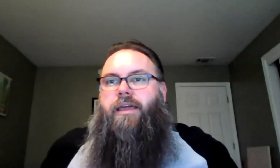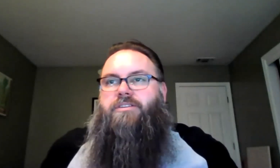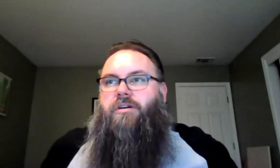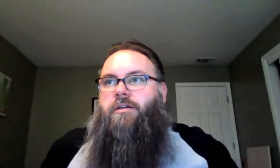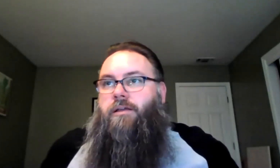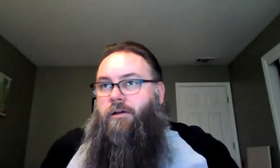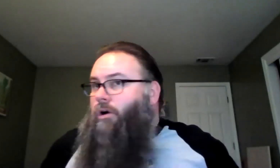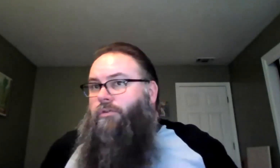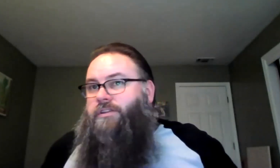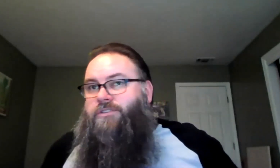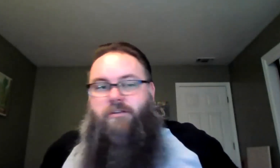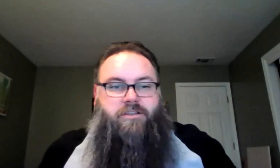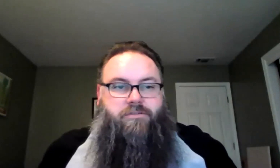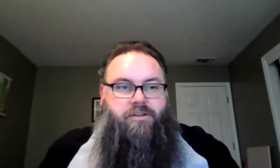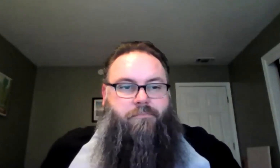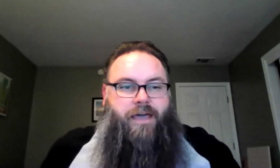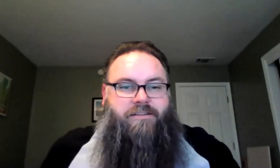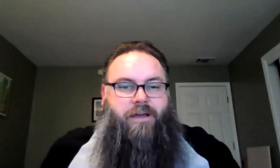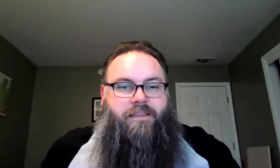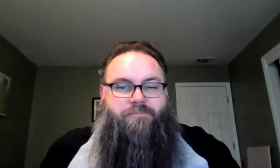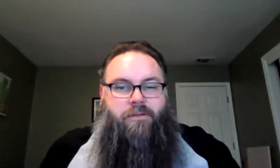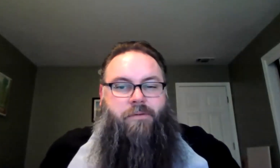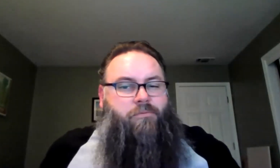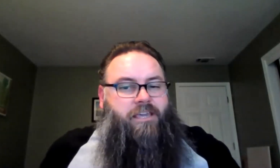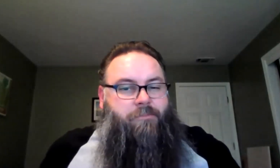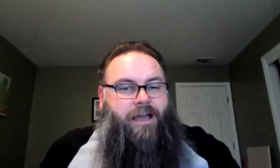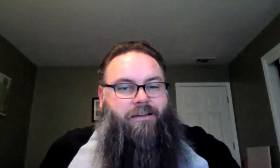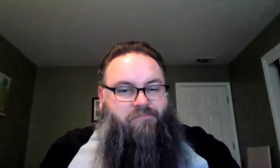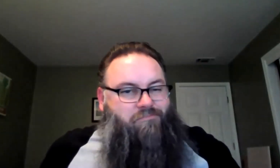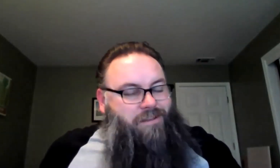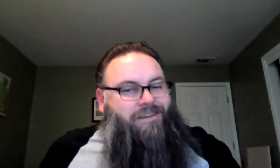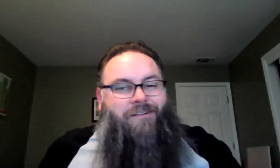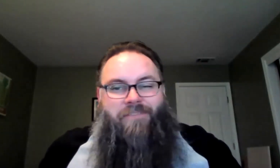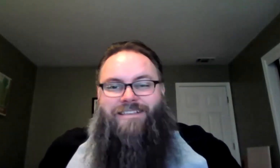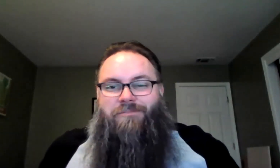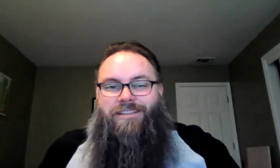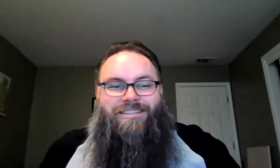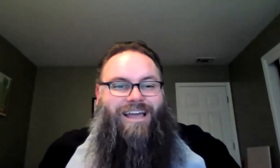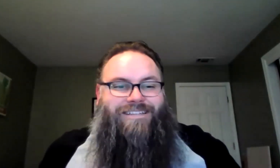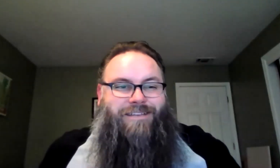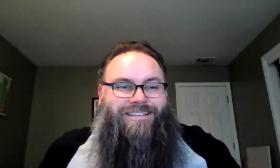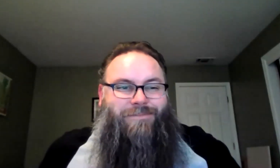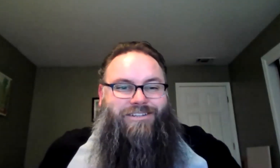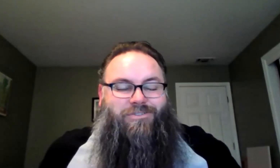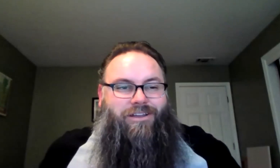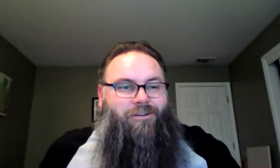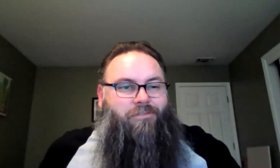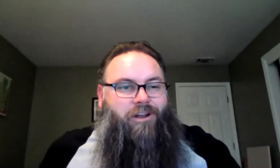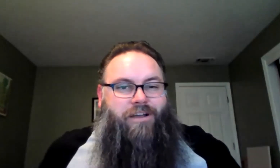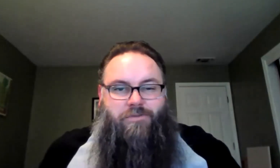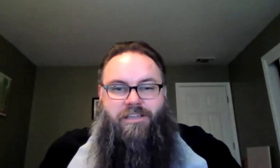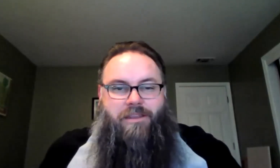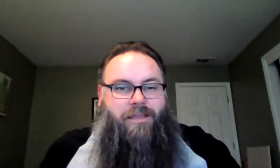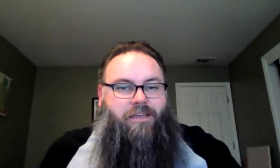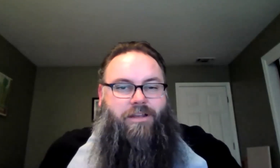out on Monday to all the different service codes that are impacted by this, but people have been asking about this. They asked about it during our